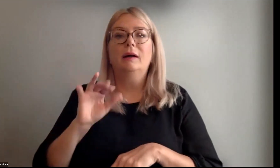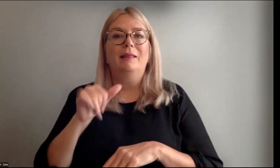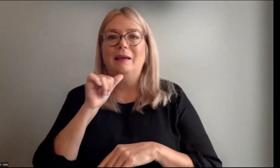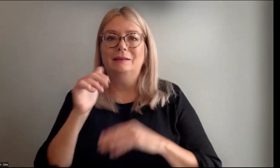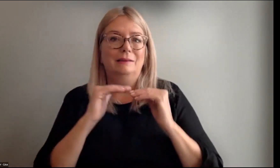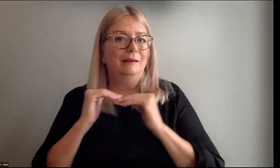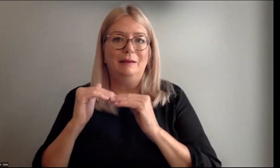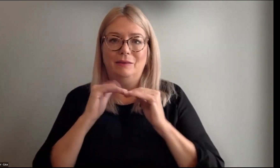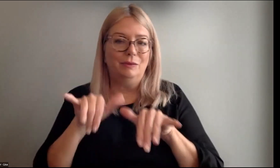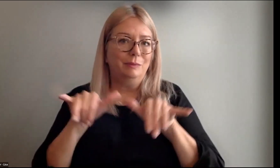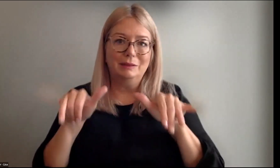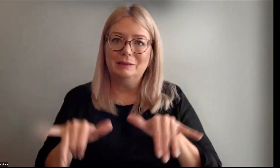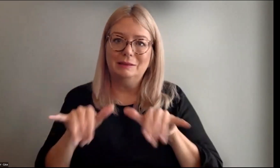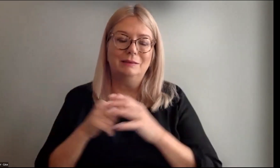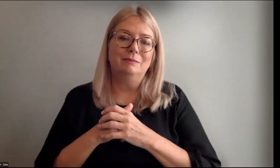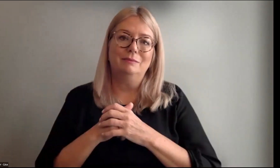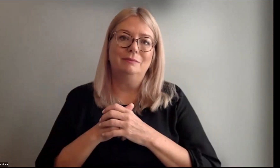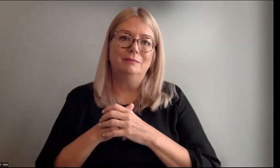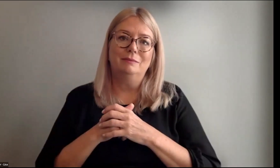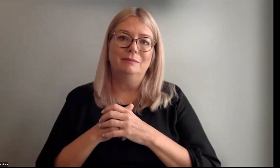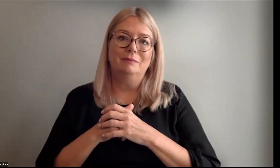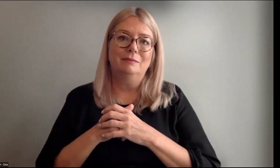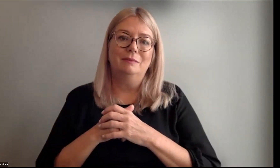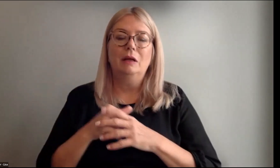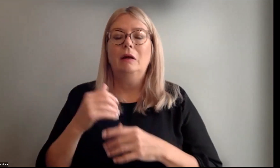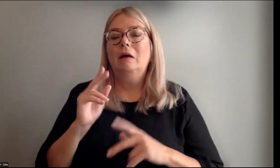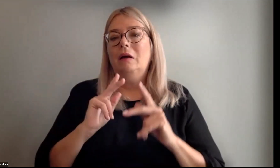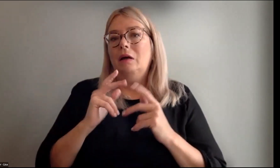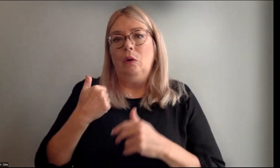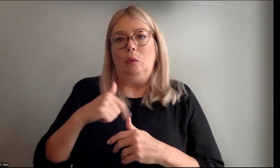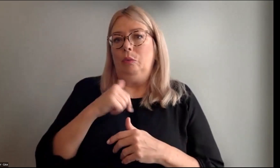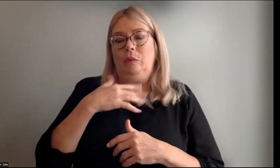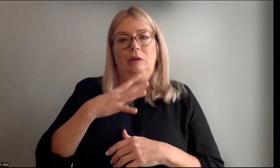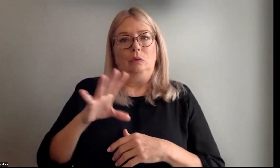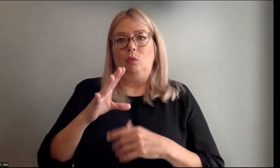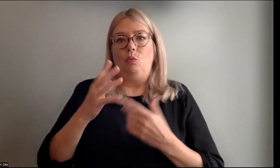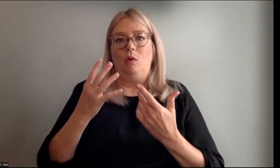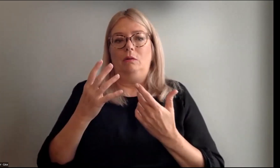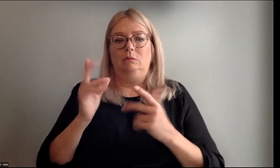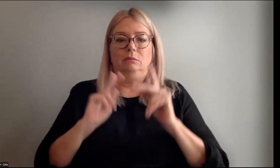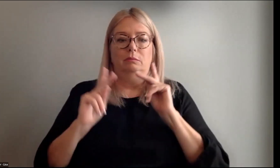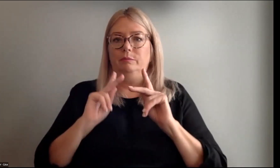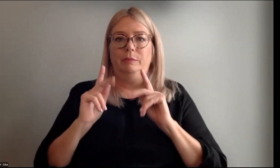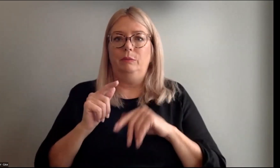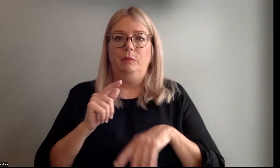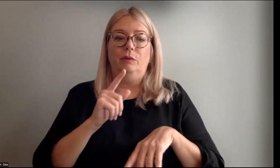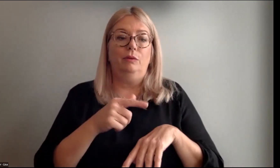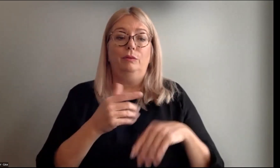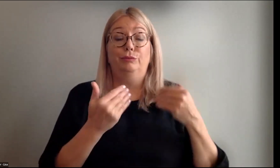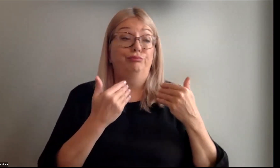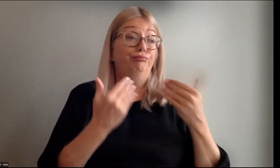just, having people roll the dice. And I don't think any of us want to see things end up in that kind of